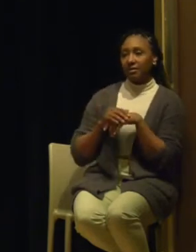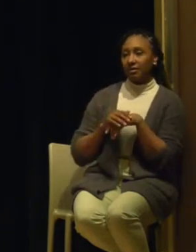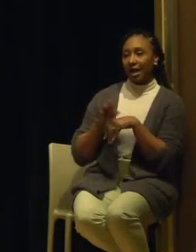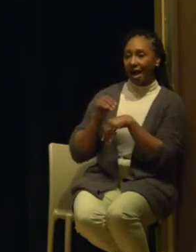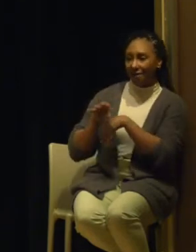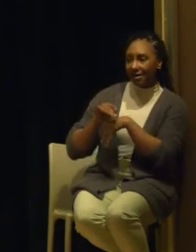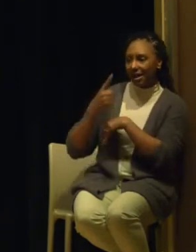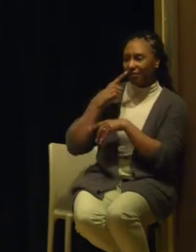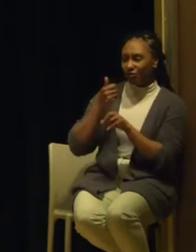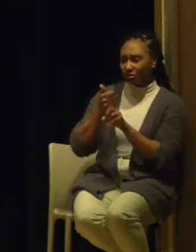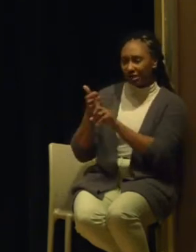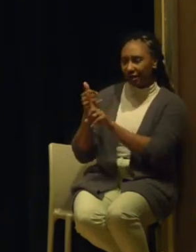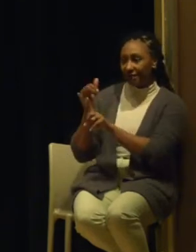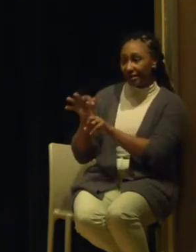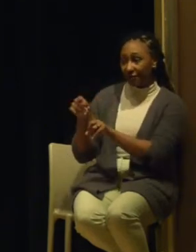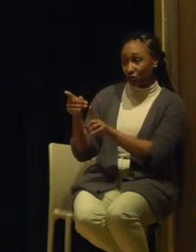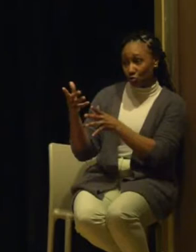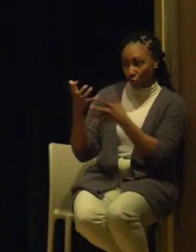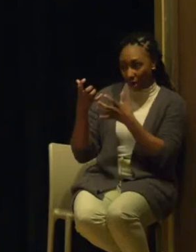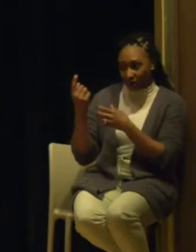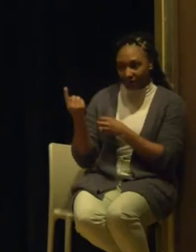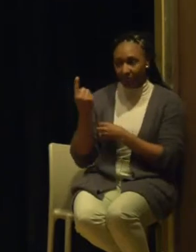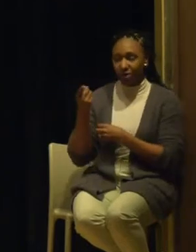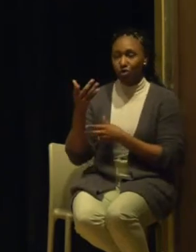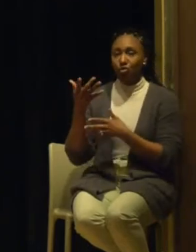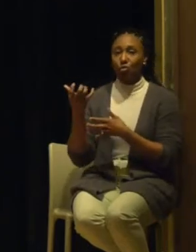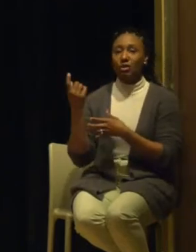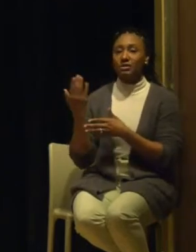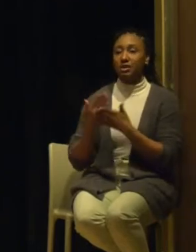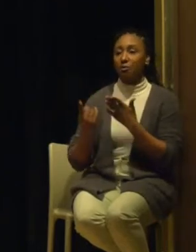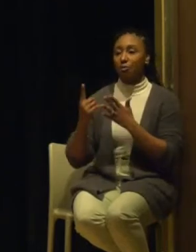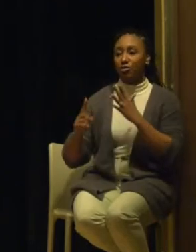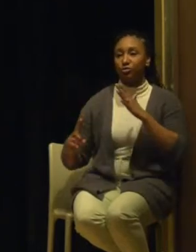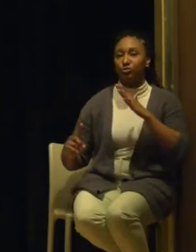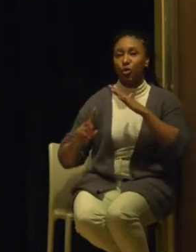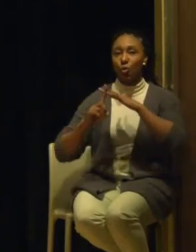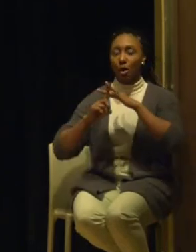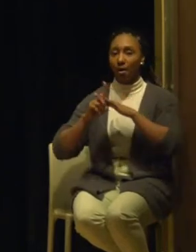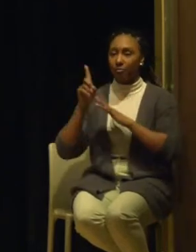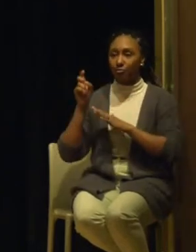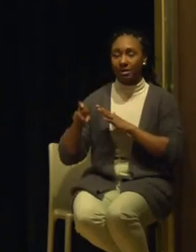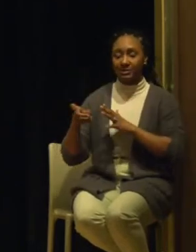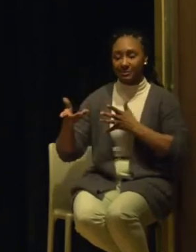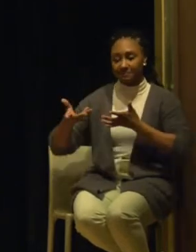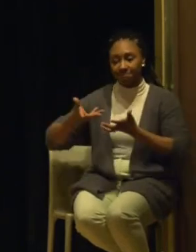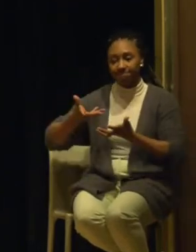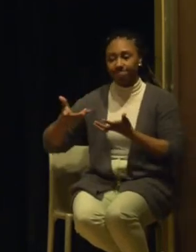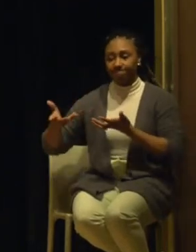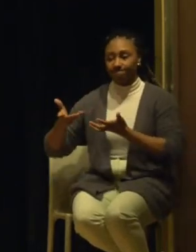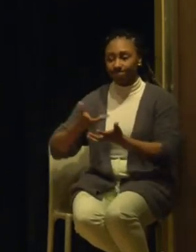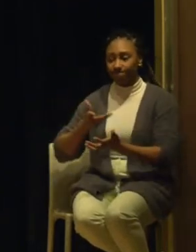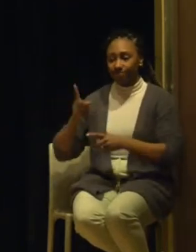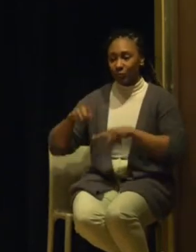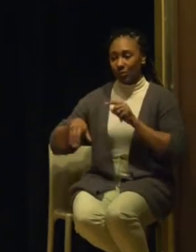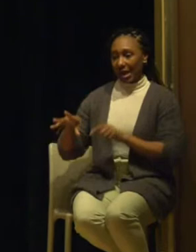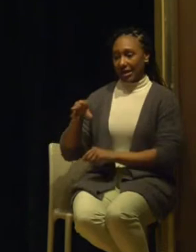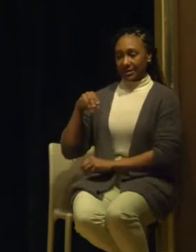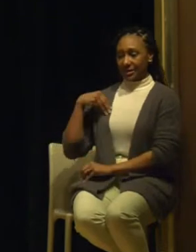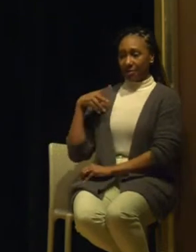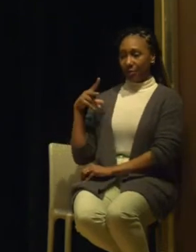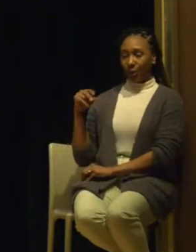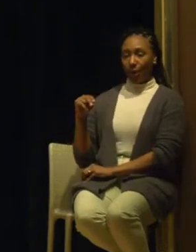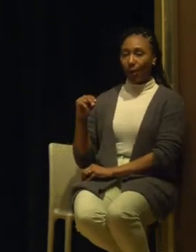Franklin. It's like when you want something, when you want someone to show up, you have to engage, and sometimes you can't take a no. Right. And that feels